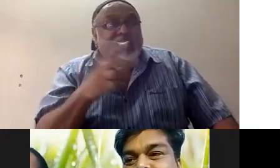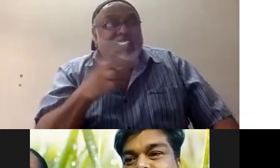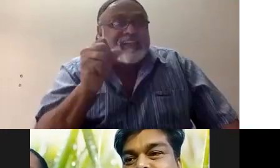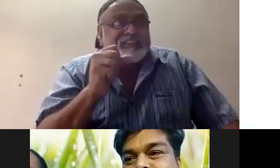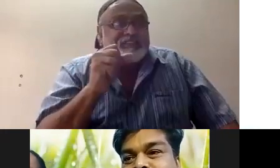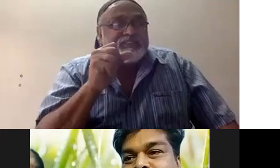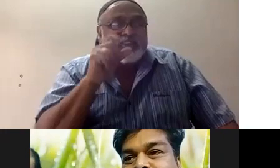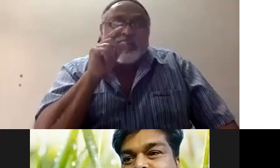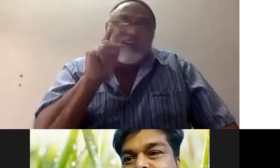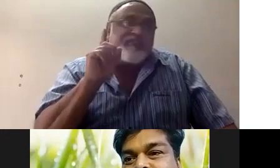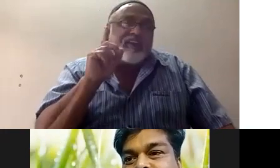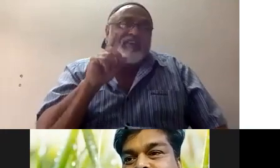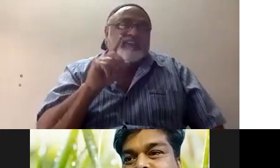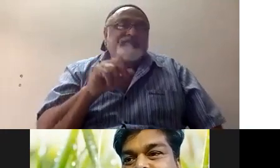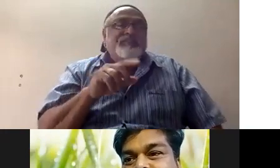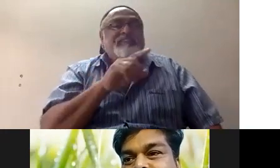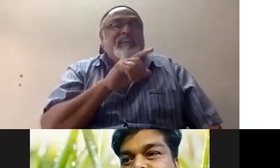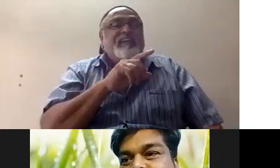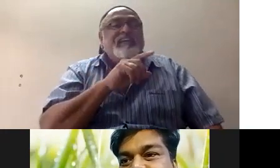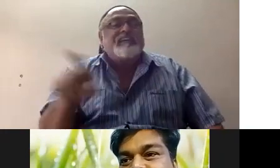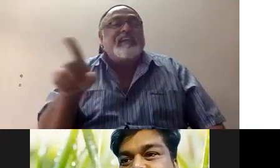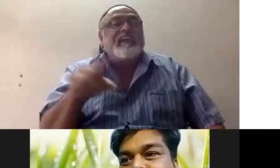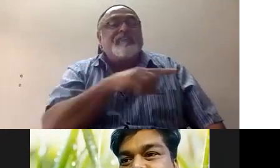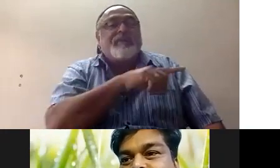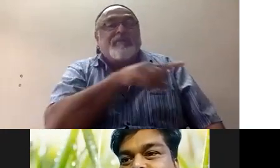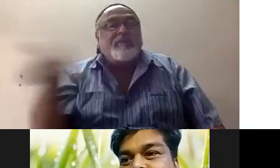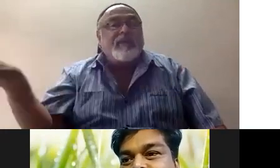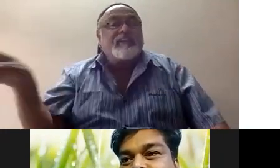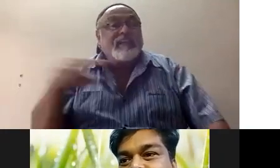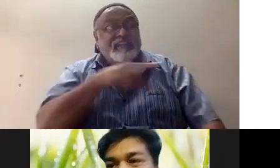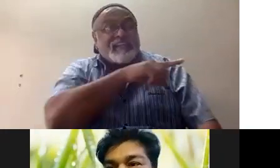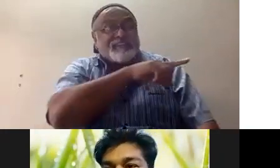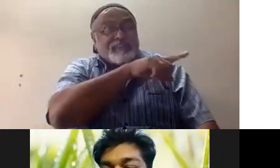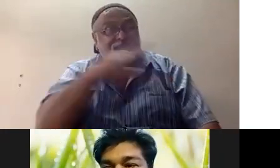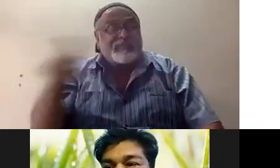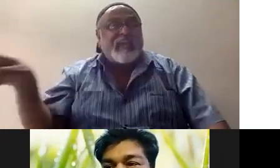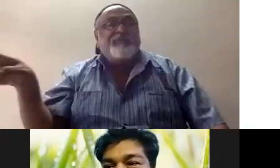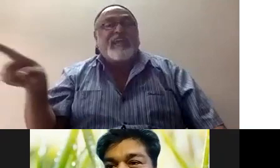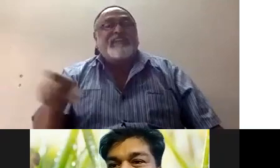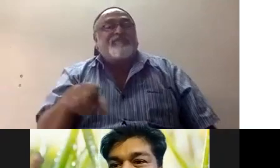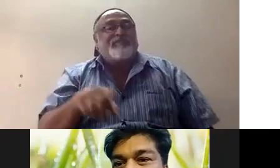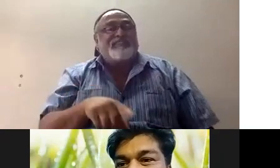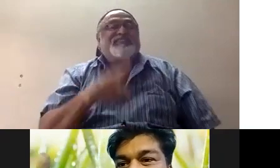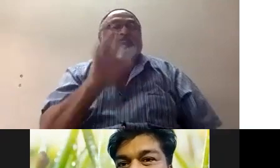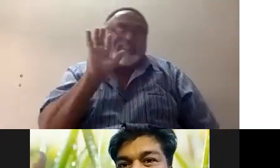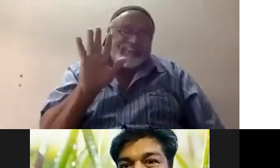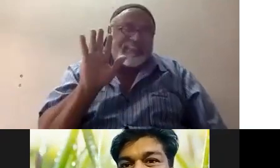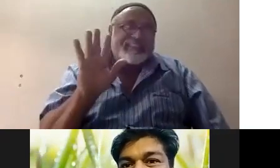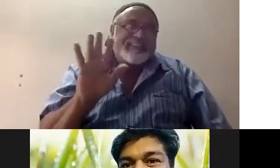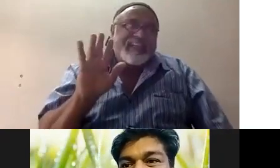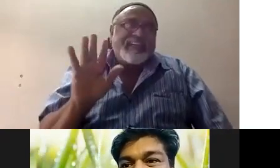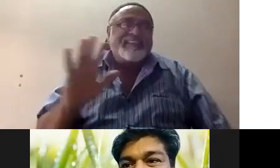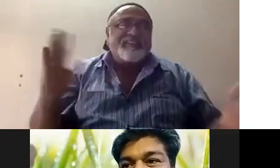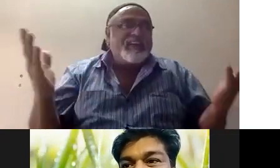Right. I can't teach you. You're going very, very fast. If you just say, NADA and blah, blah, blah, blah, blah, it takes me some time to catch up with you.